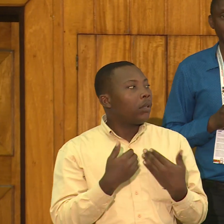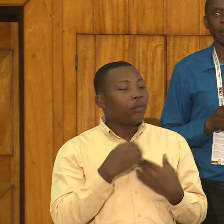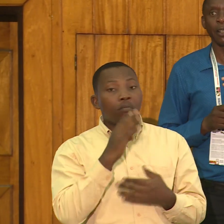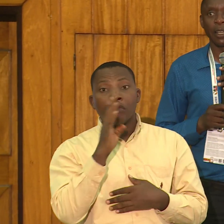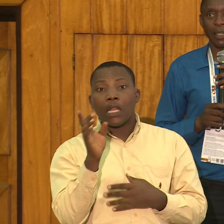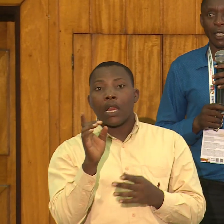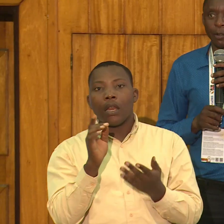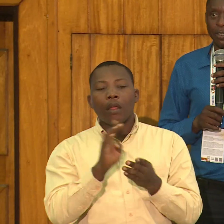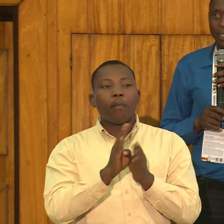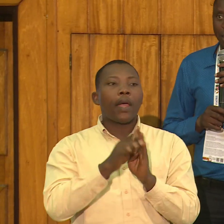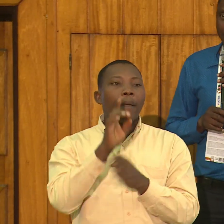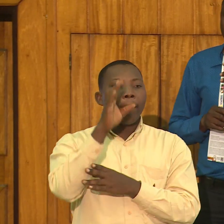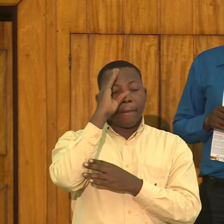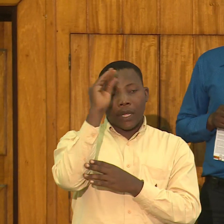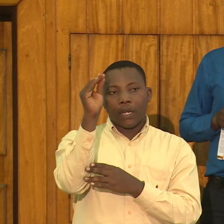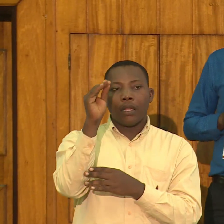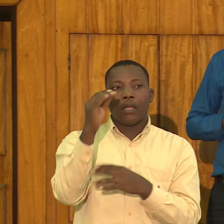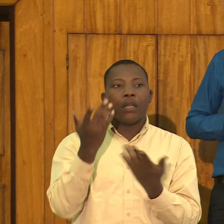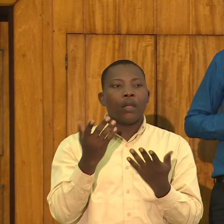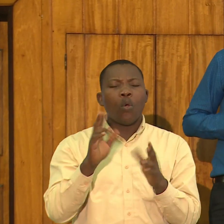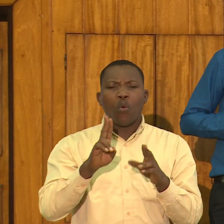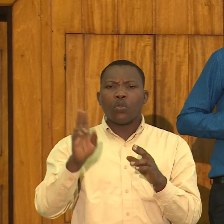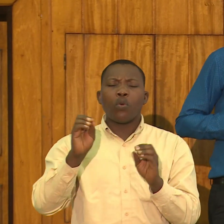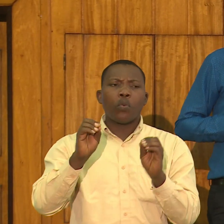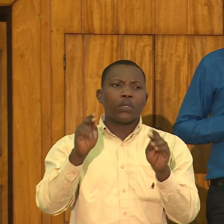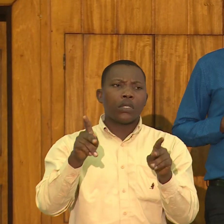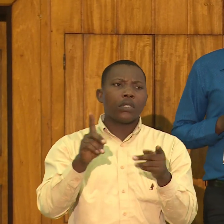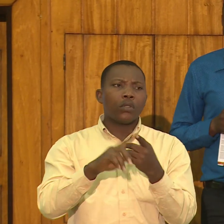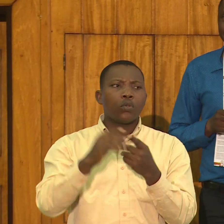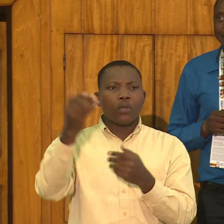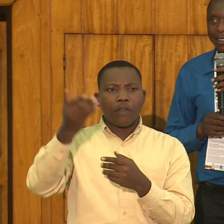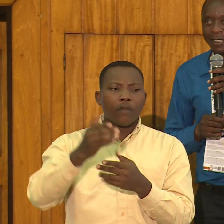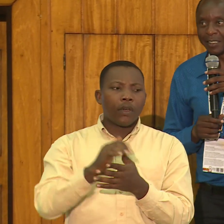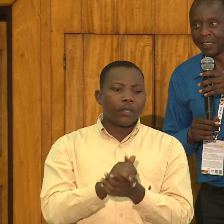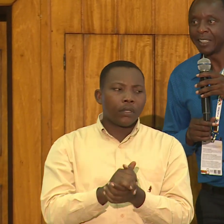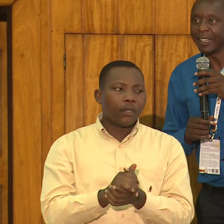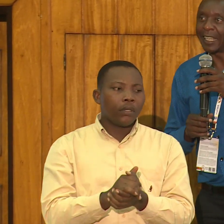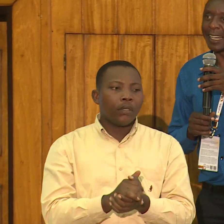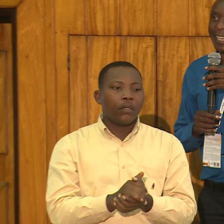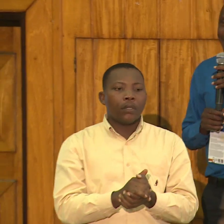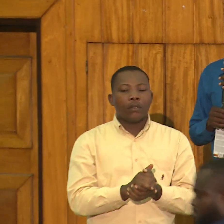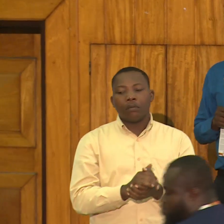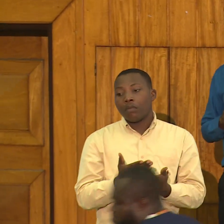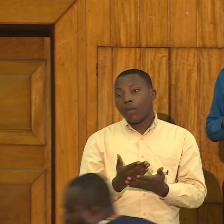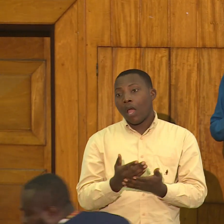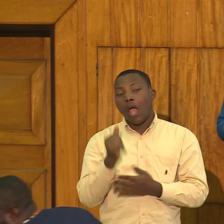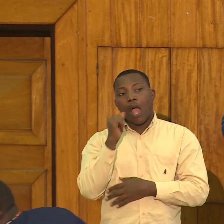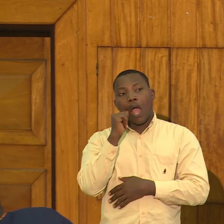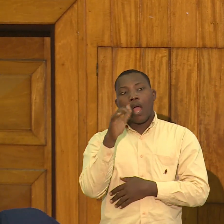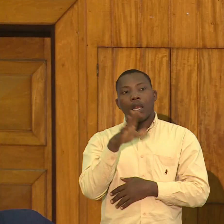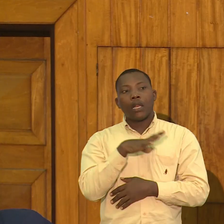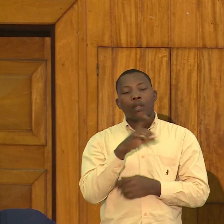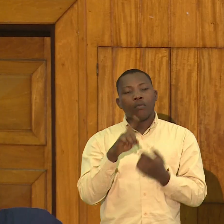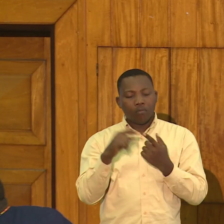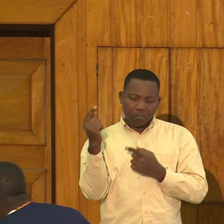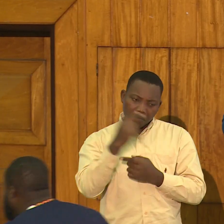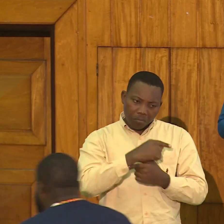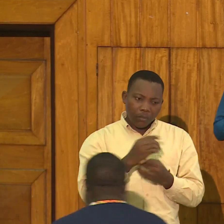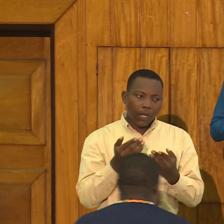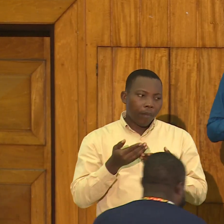men. I'll take this opportunity to invite a lady to come and